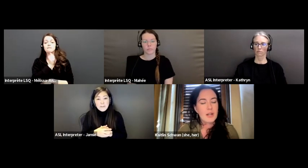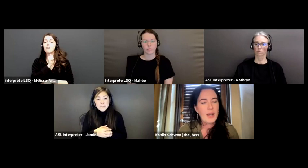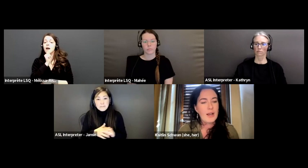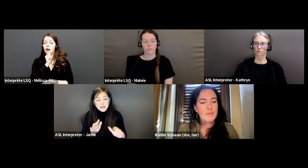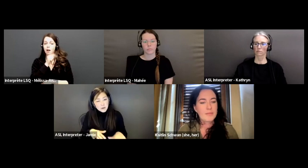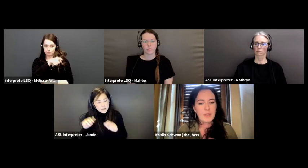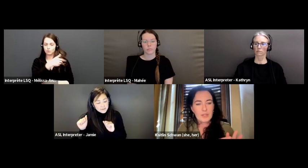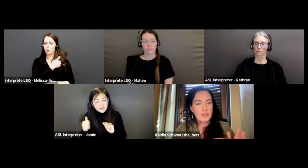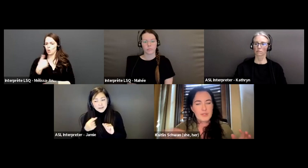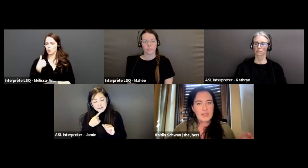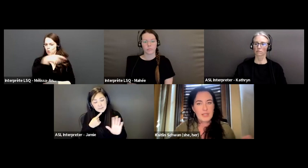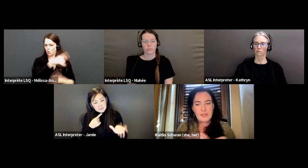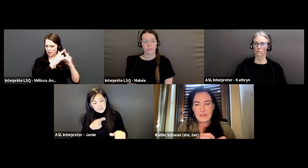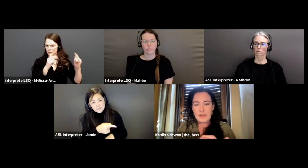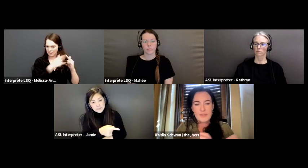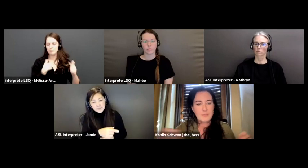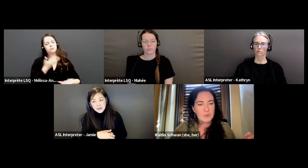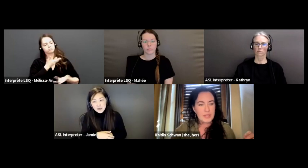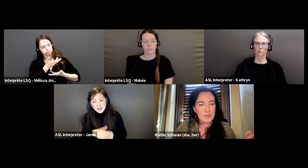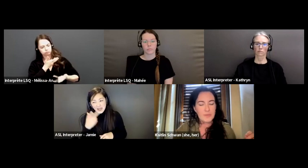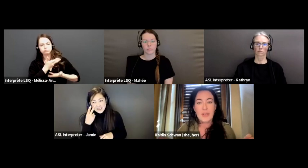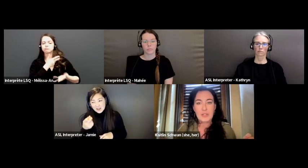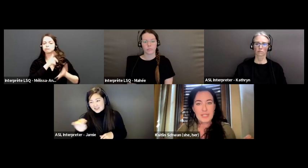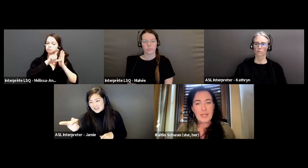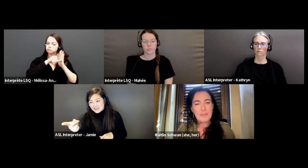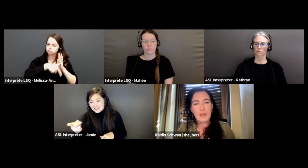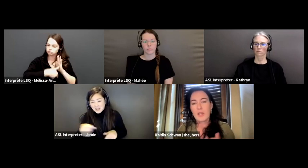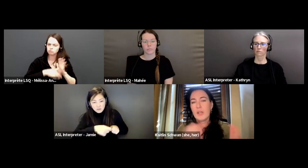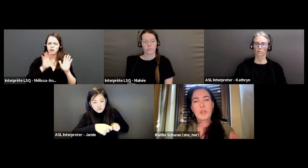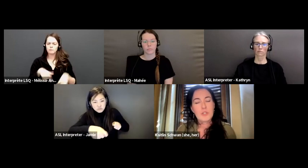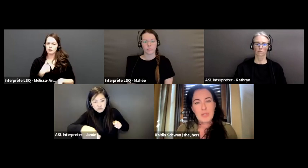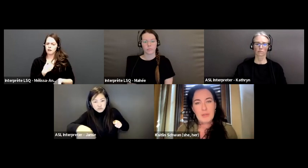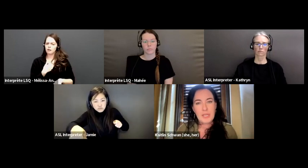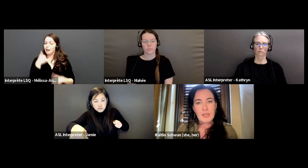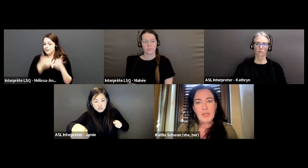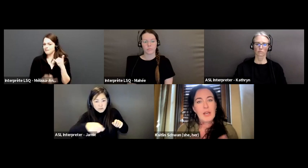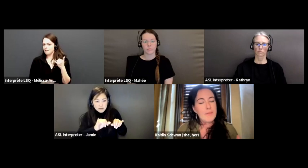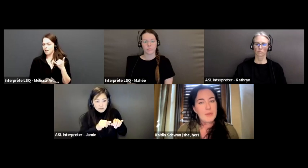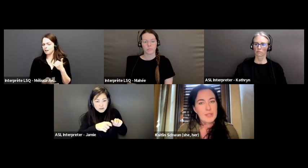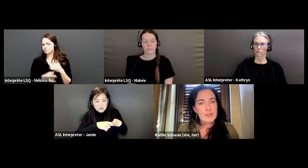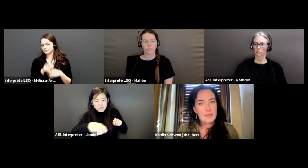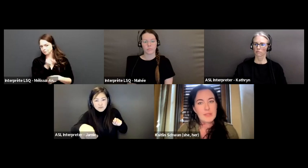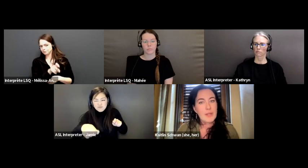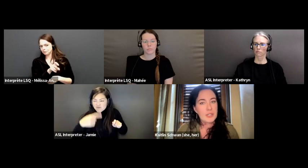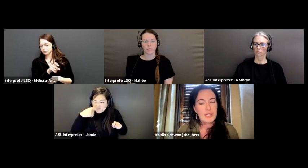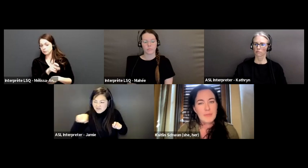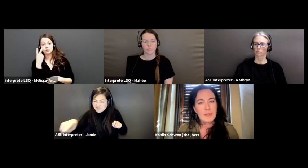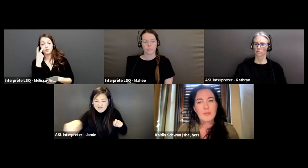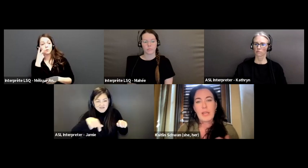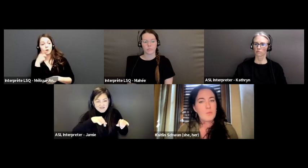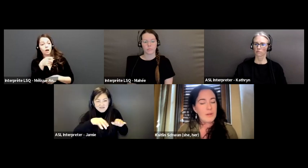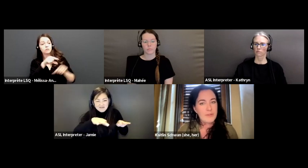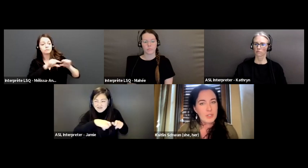asked her, you know, seeing this kind of spooled out measuring tape there, could you tell me about this measuring